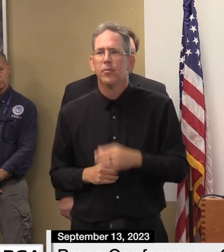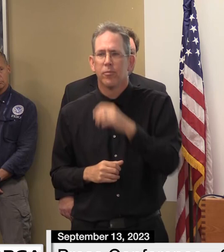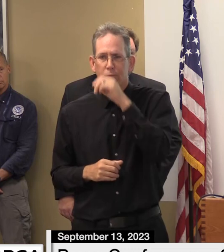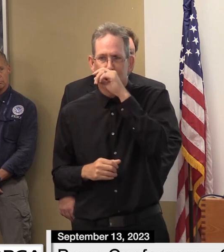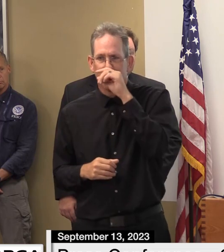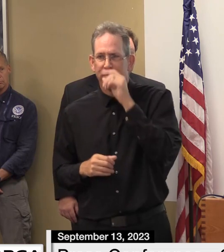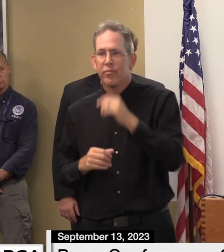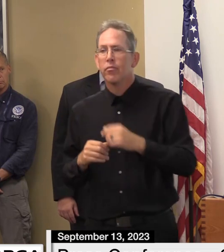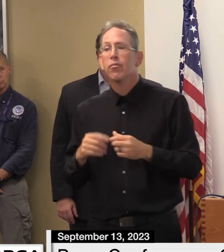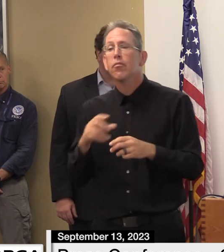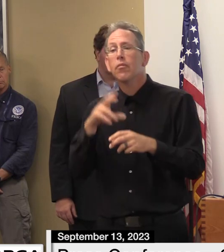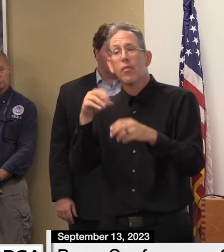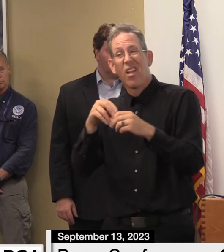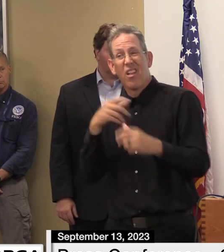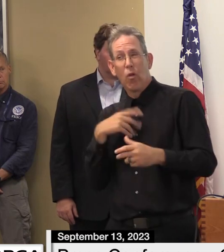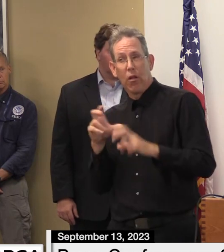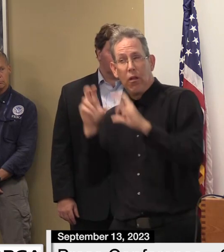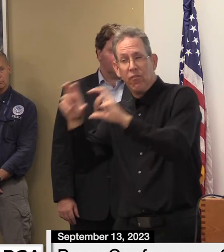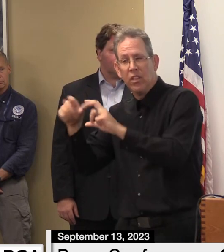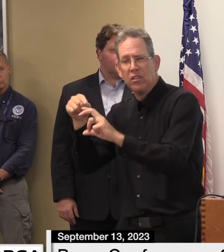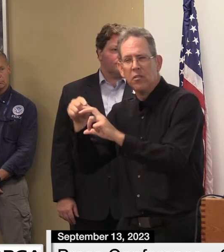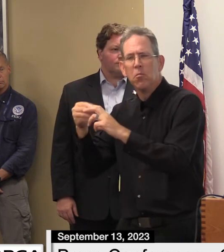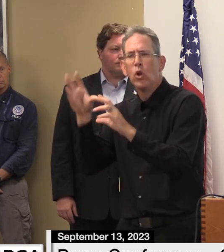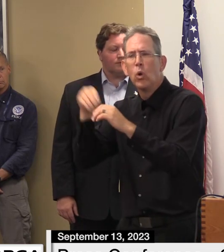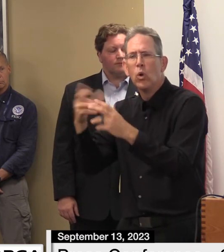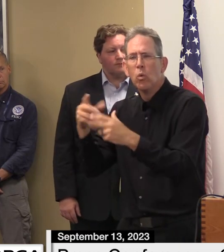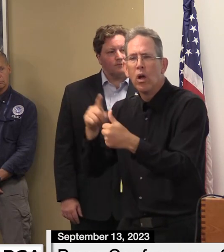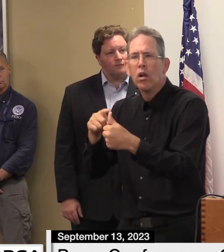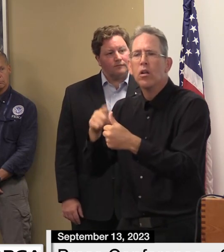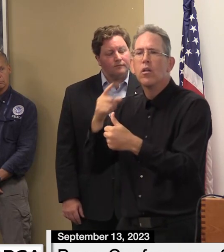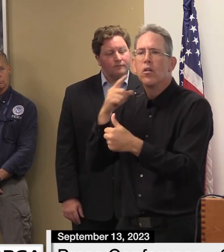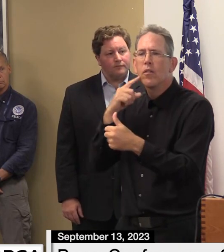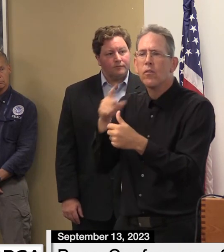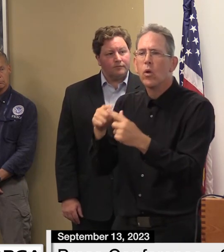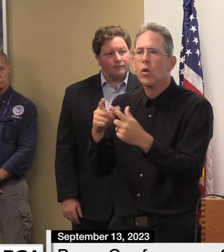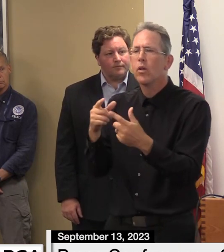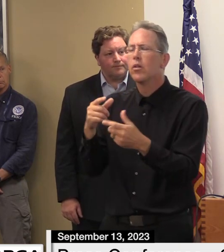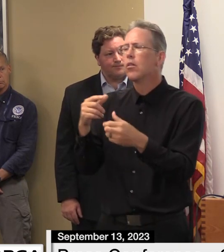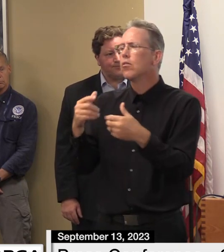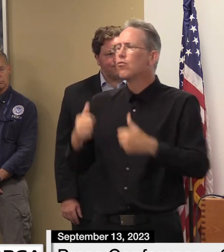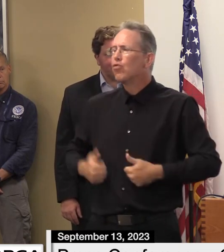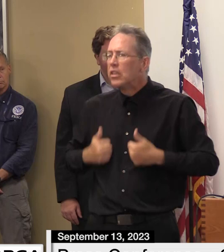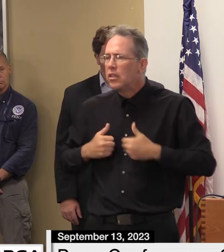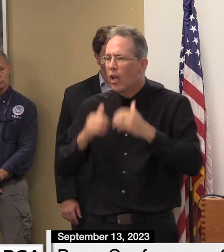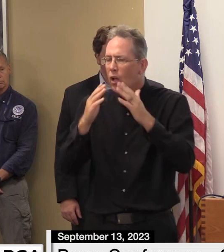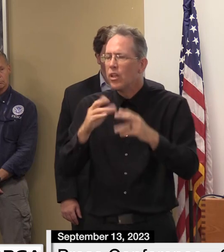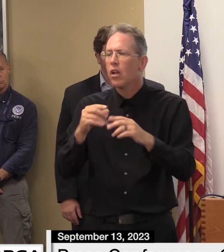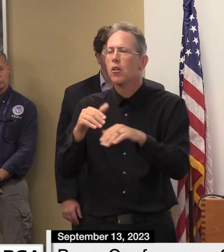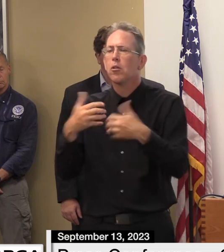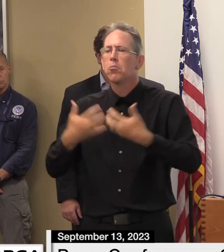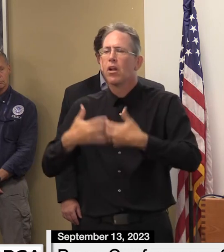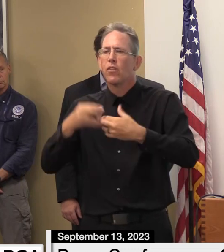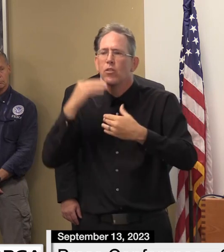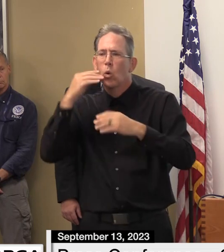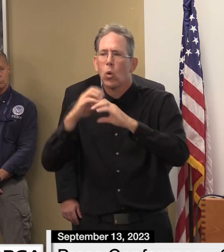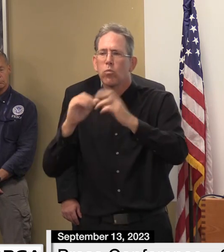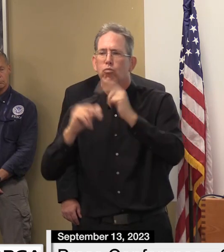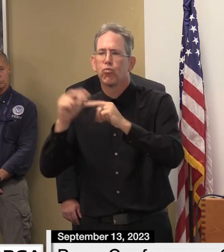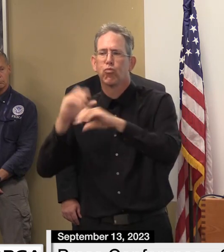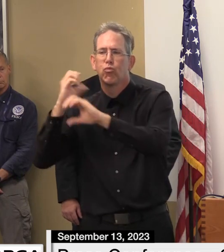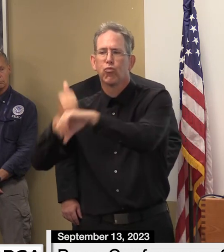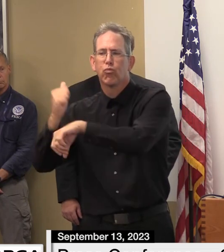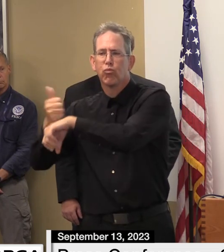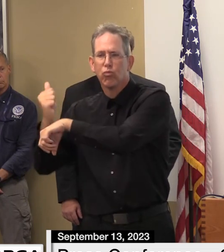in infrastructure and residents of manufactured home communities or mobile homes. They are a combination